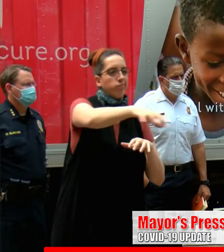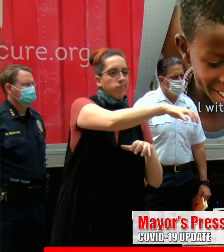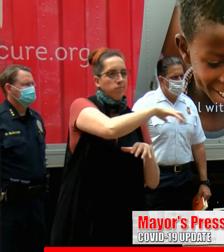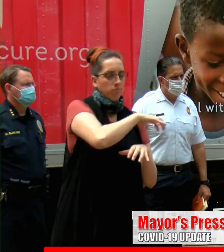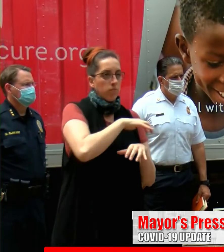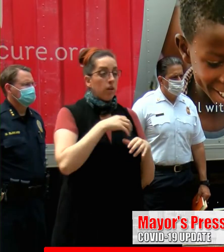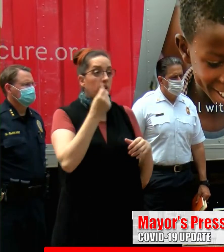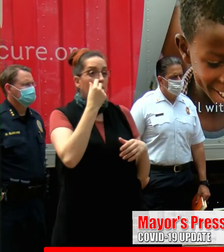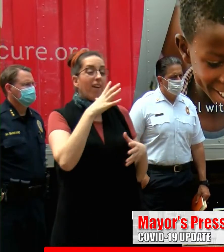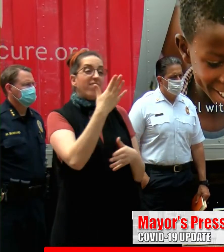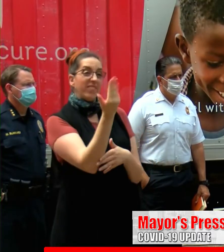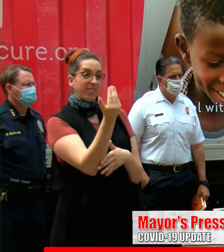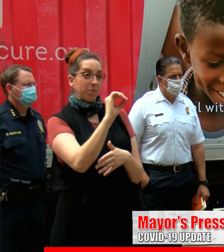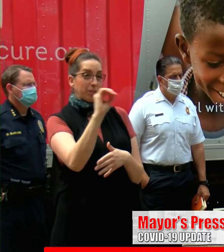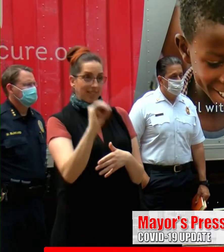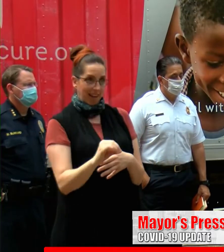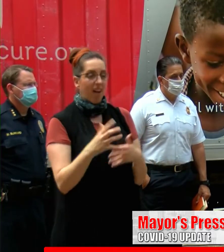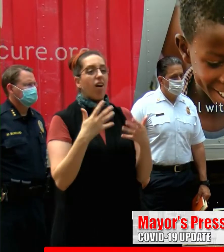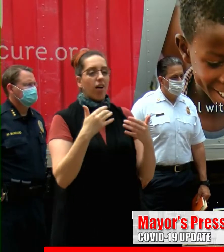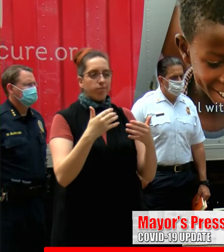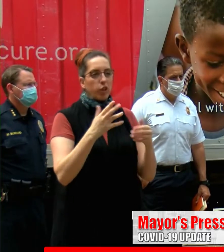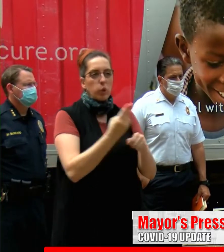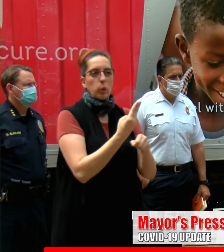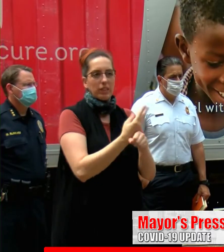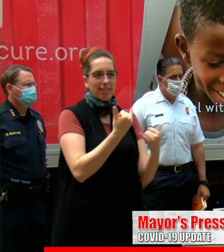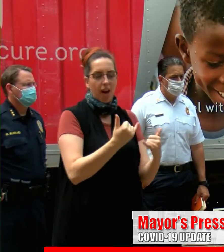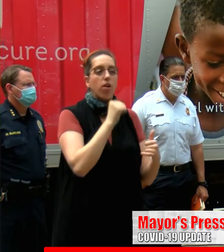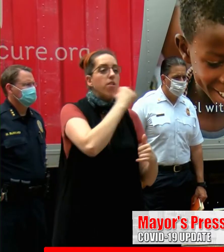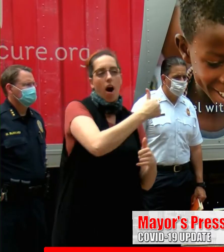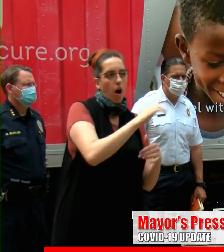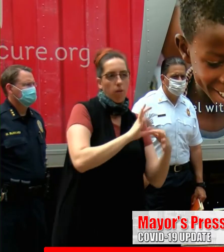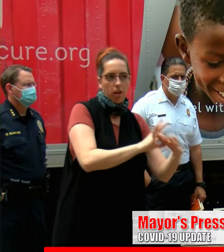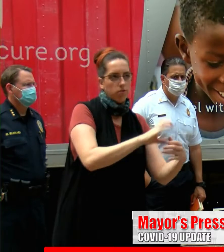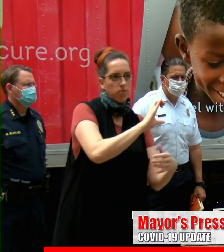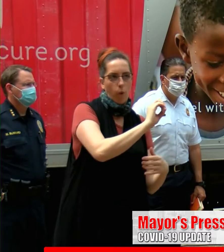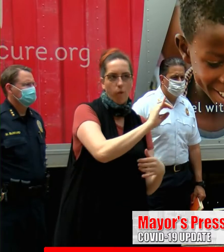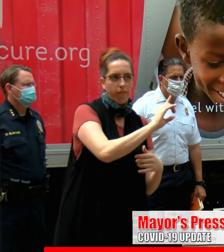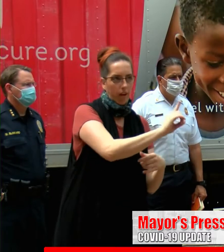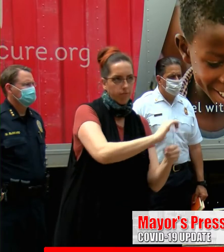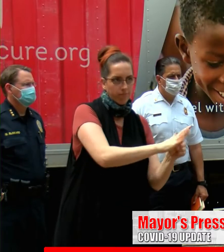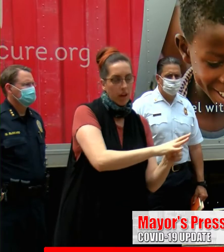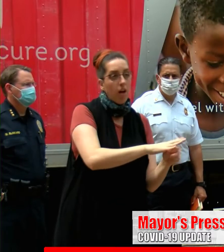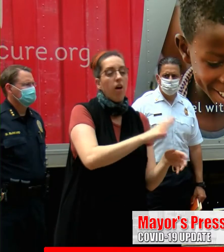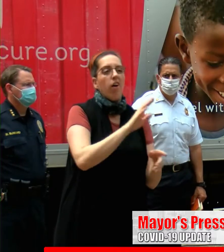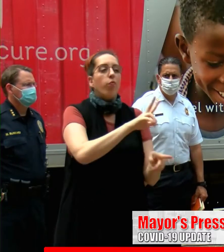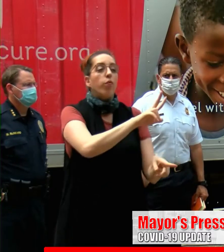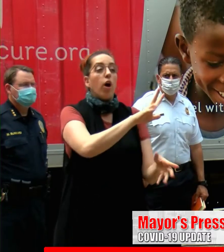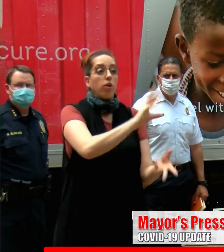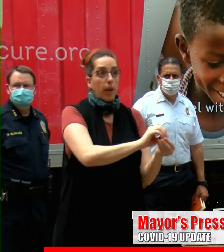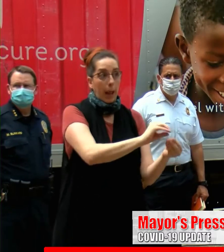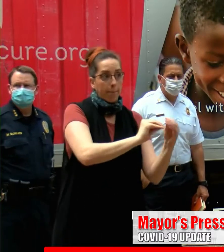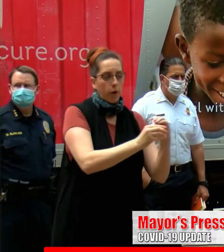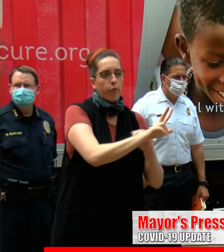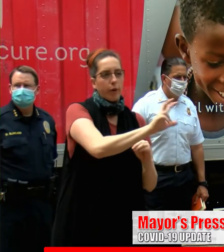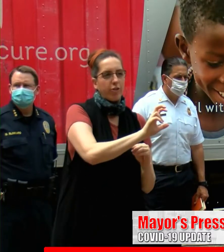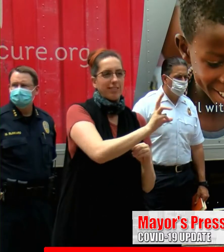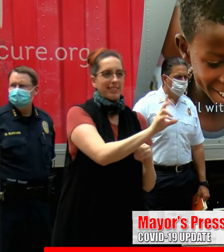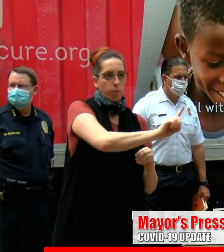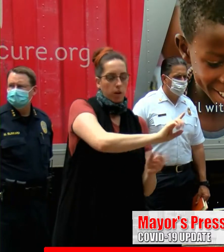see, 15% currently occupied non-COVID-19, 361.